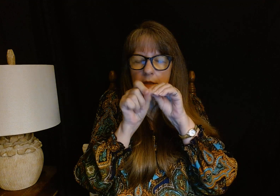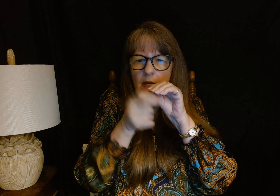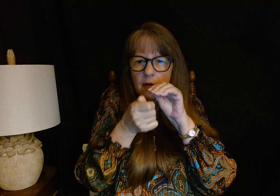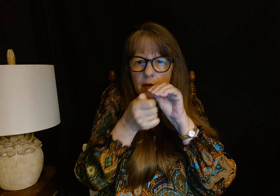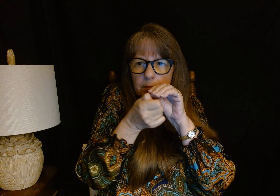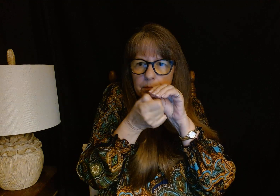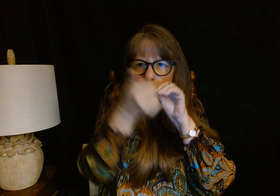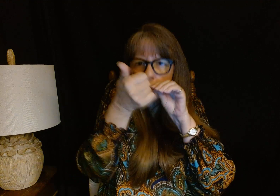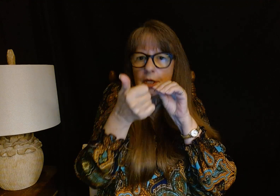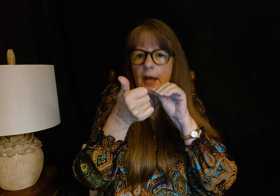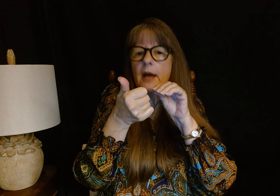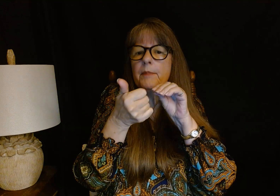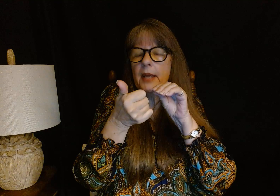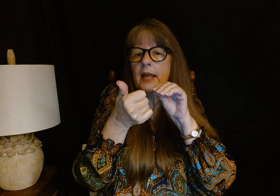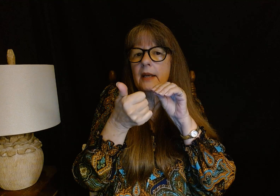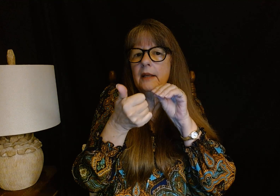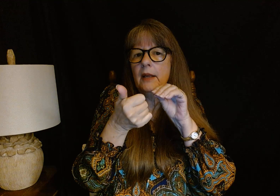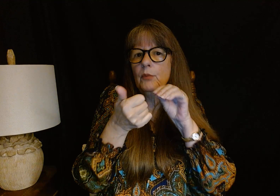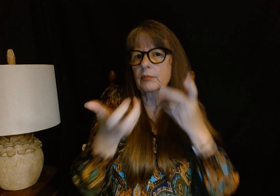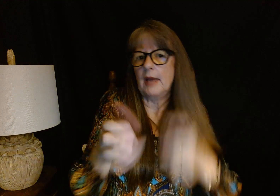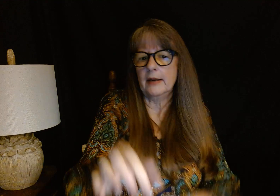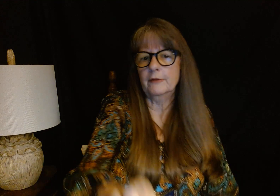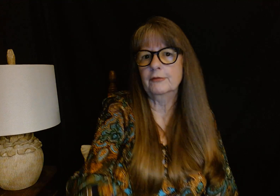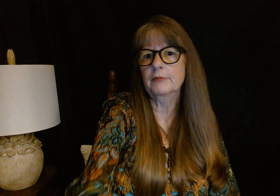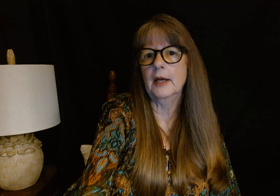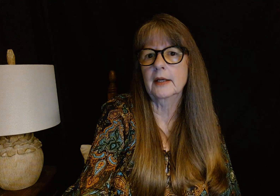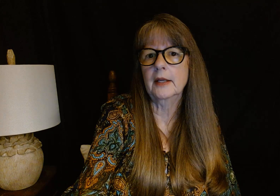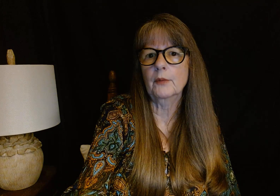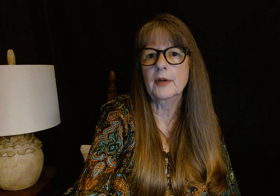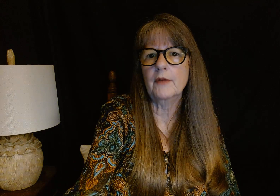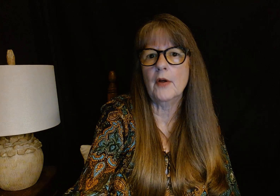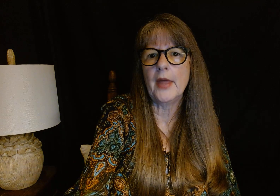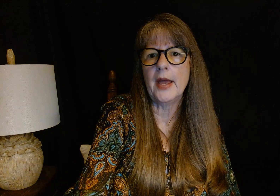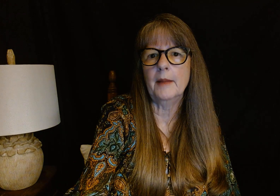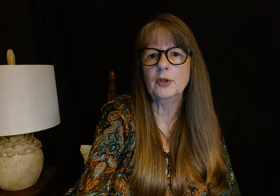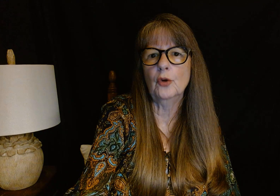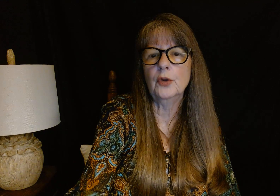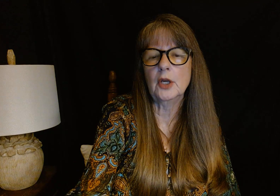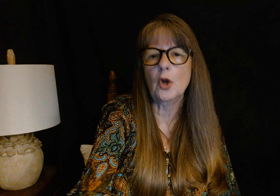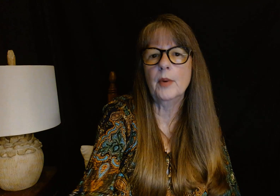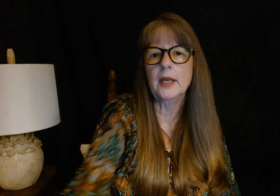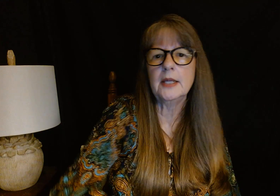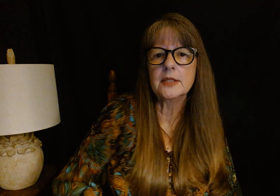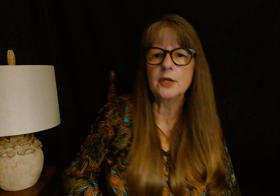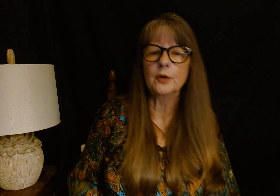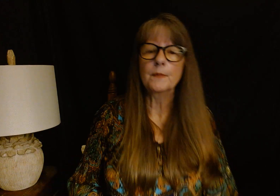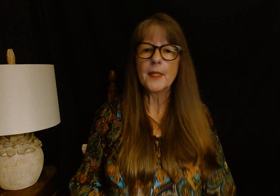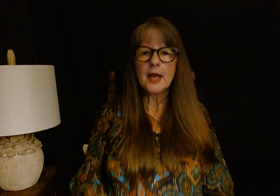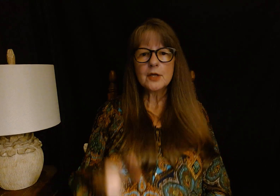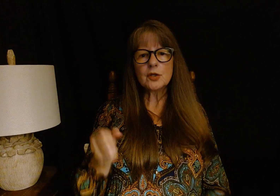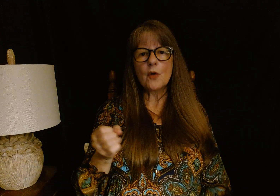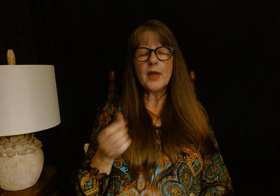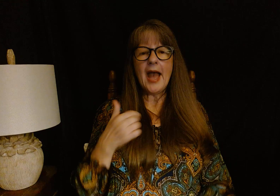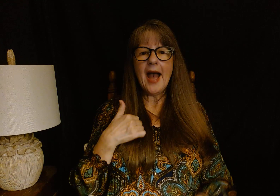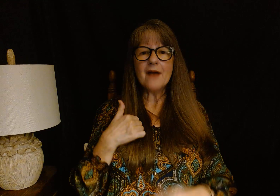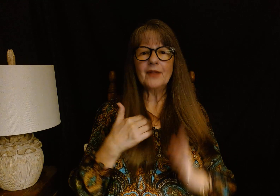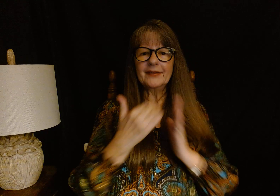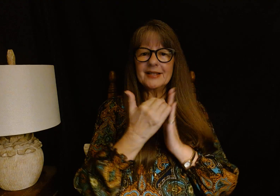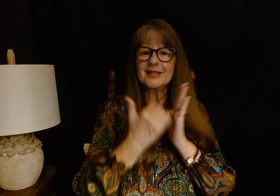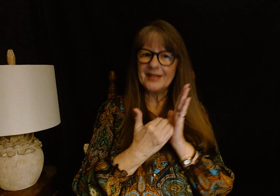there and push it up, and it will kind of get rid of all that. I mean, you can open it easier. So they have, like, this